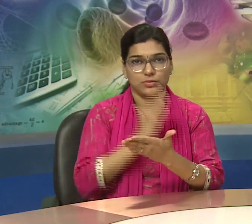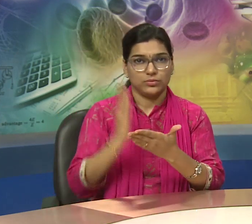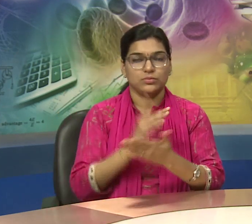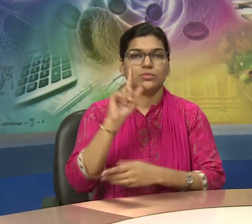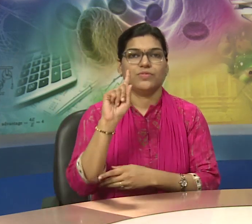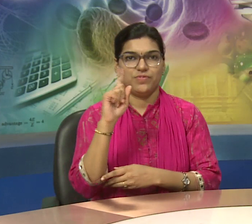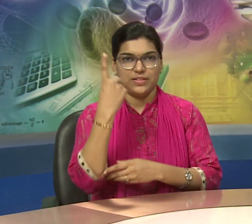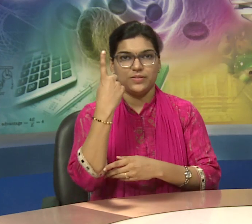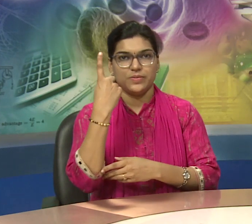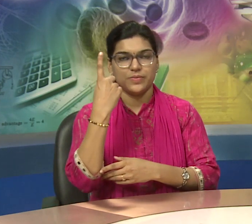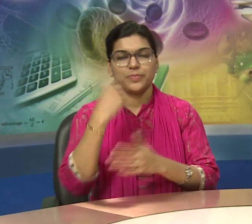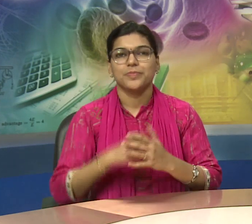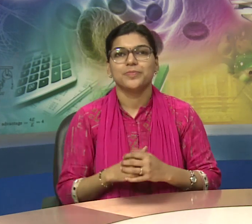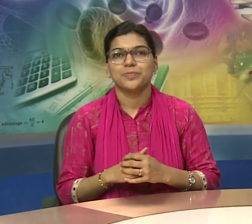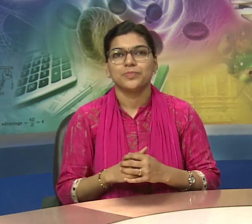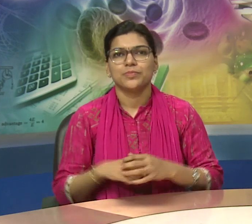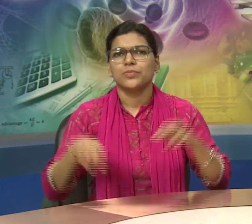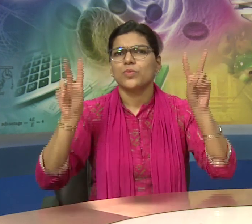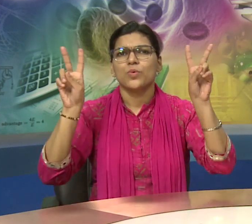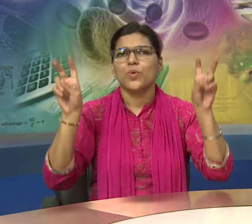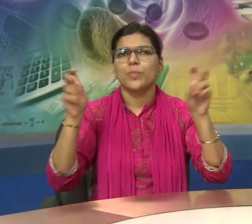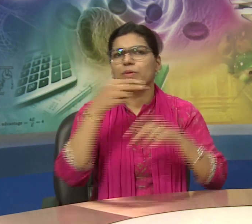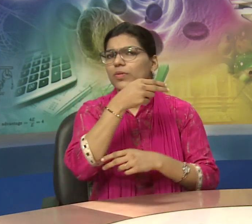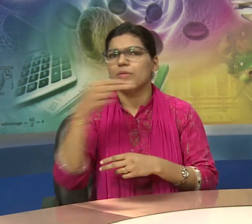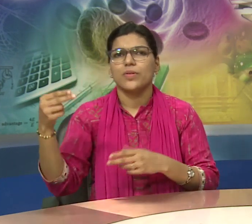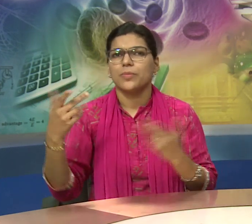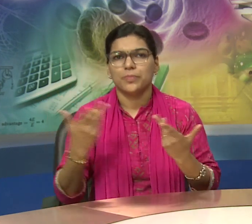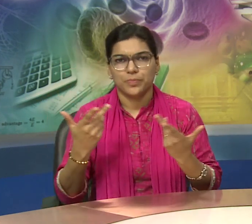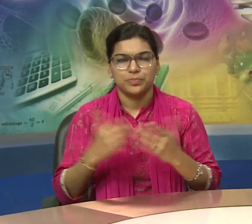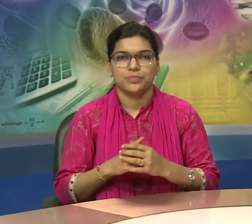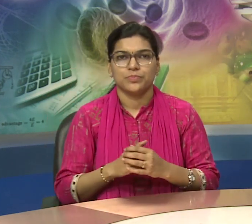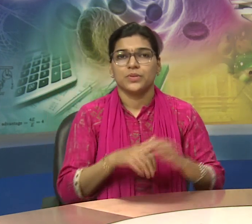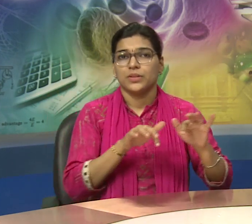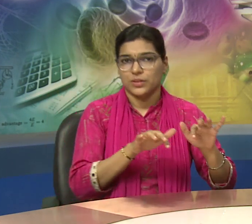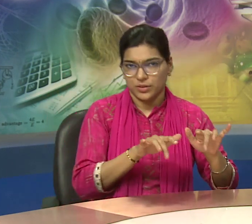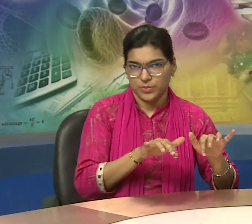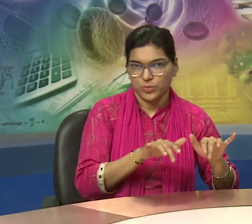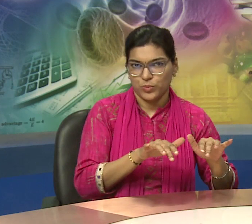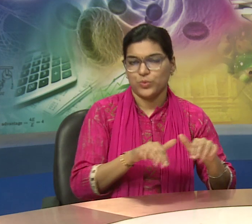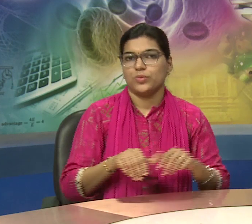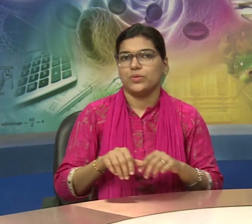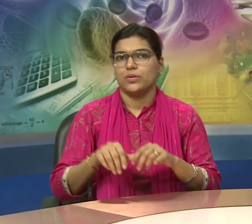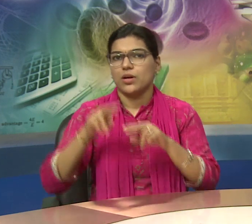level. This is lesson number 1, and topic is